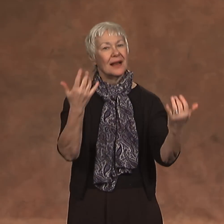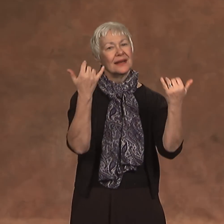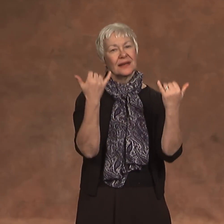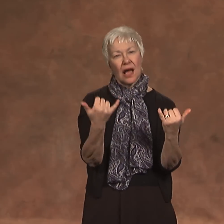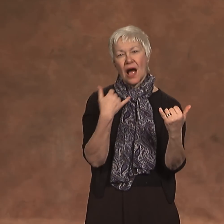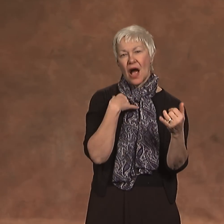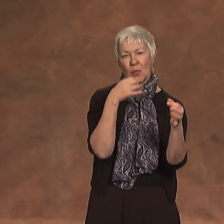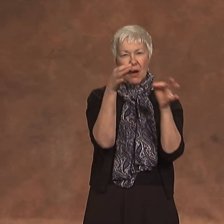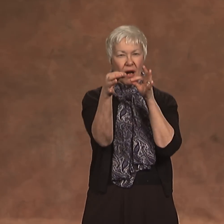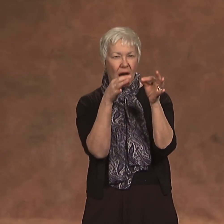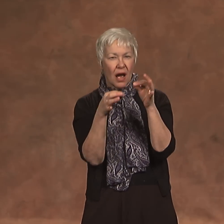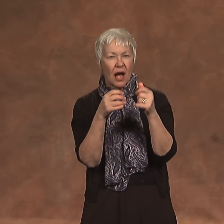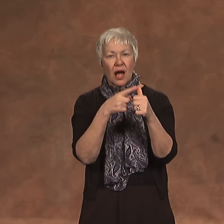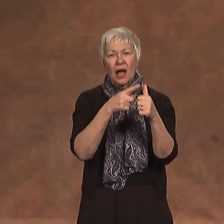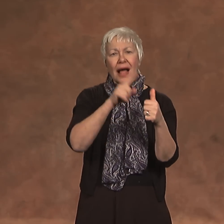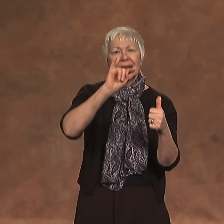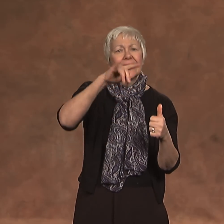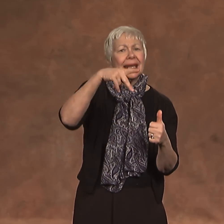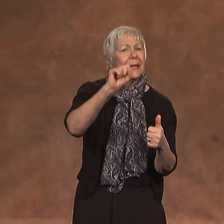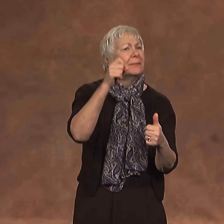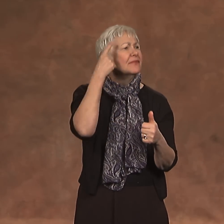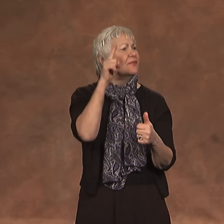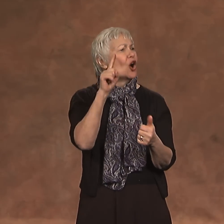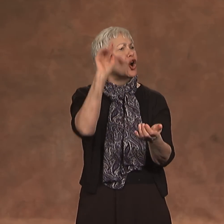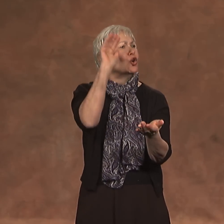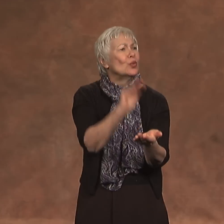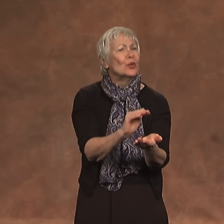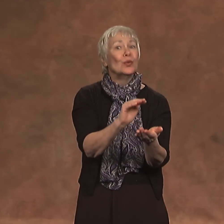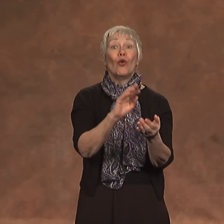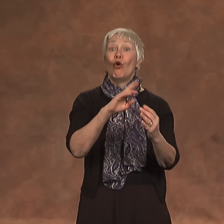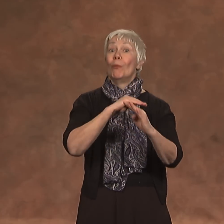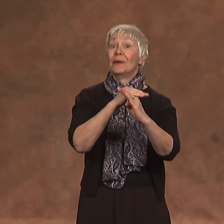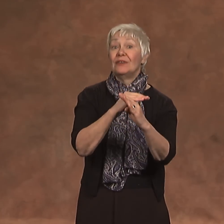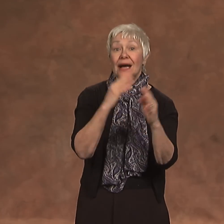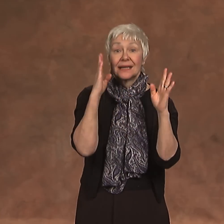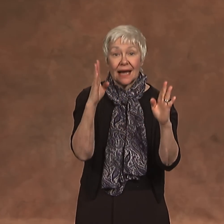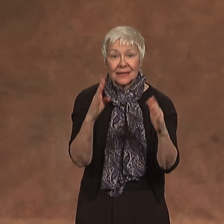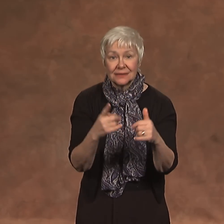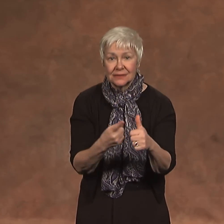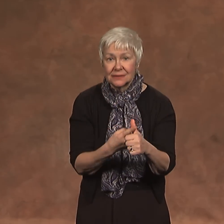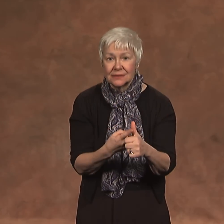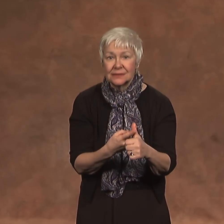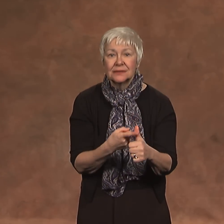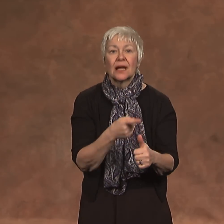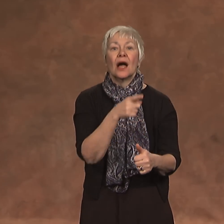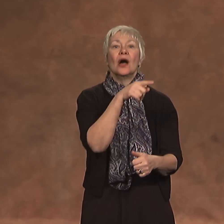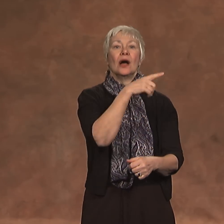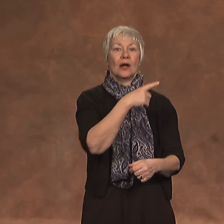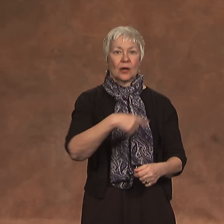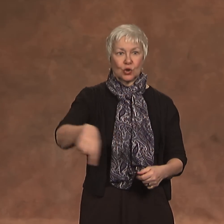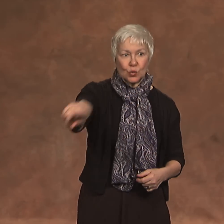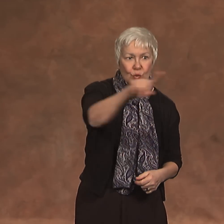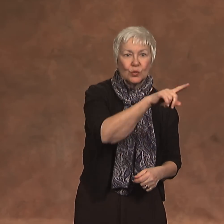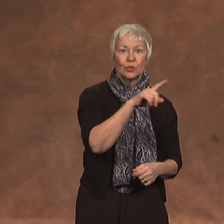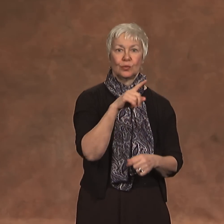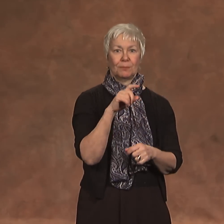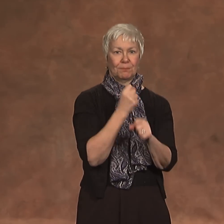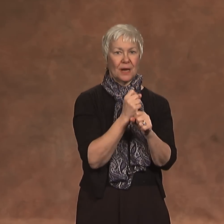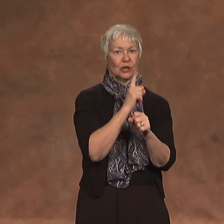Now I'd like to share some tips for reducing or preventing split attention. First, you need to evaluate each